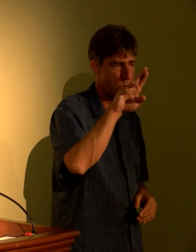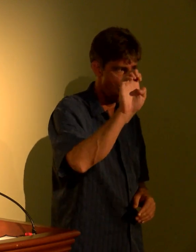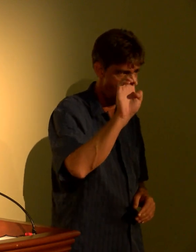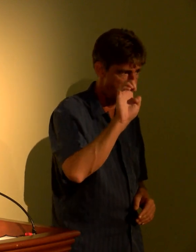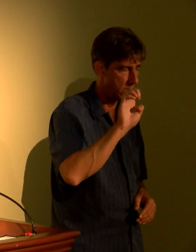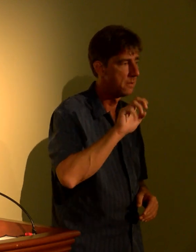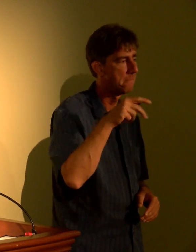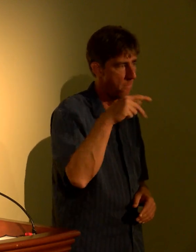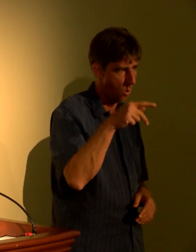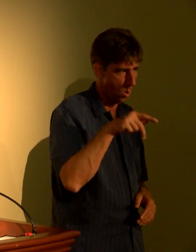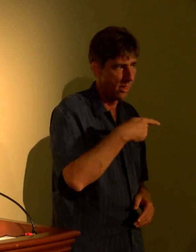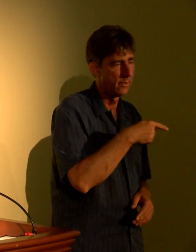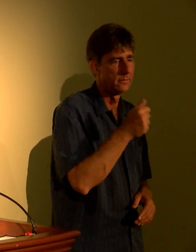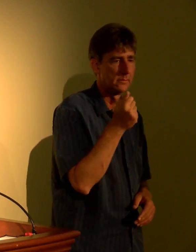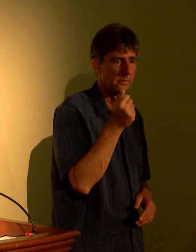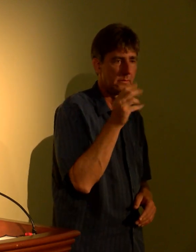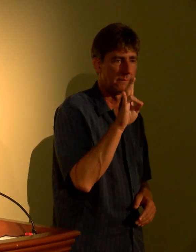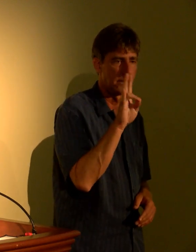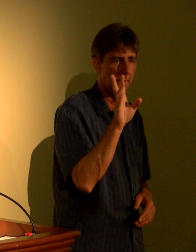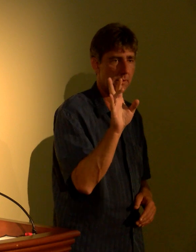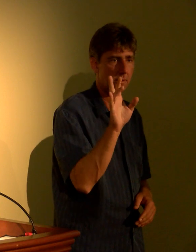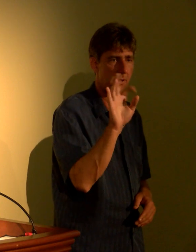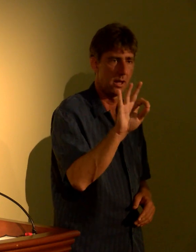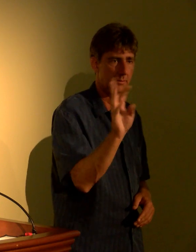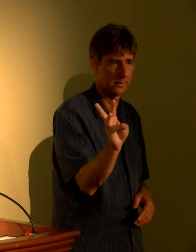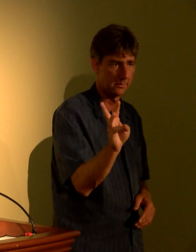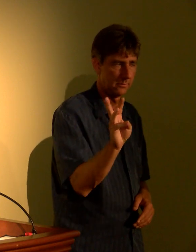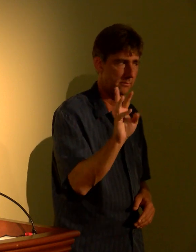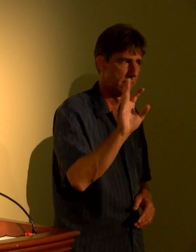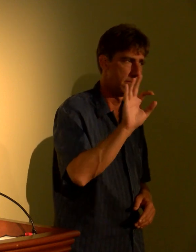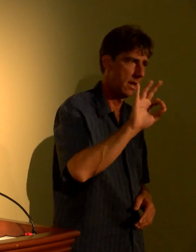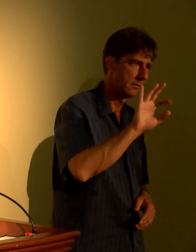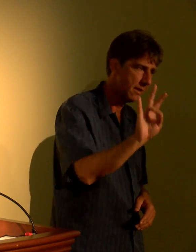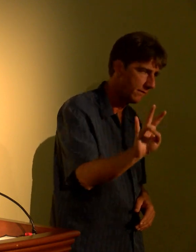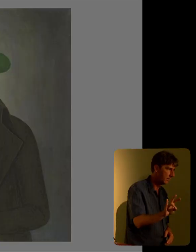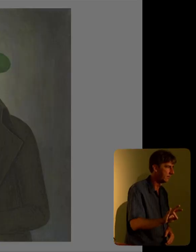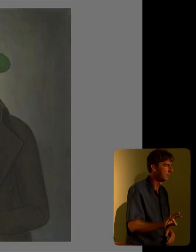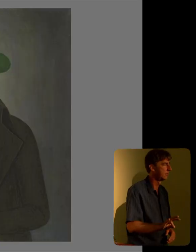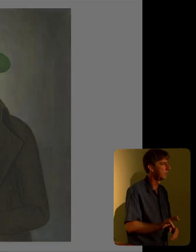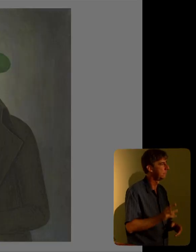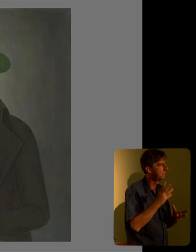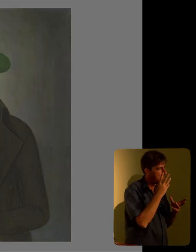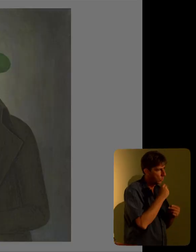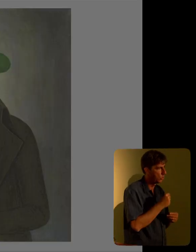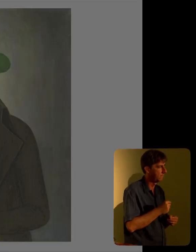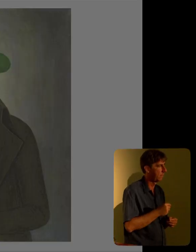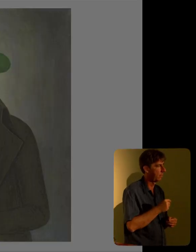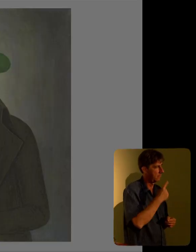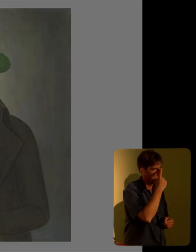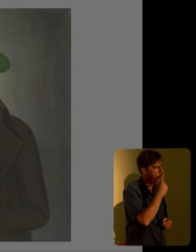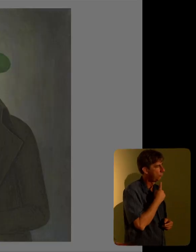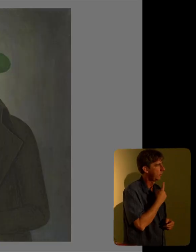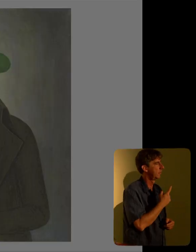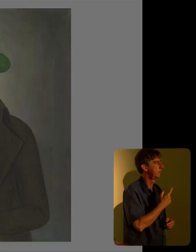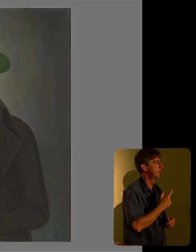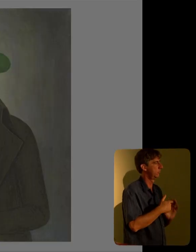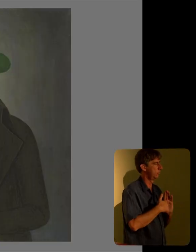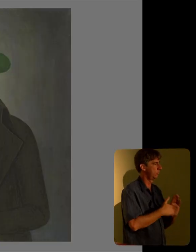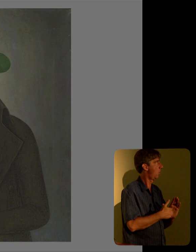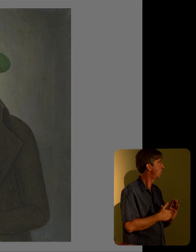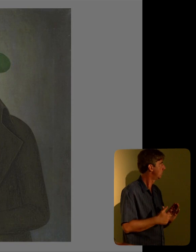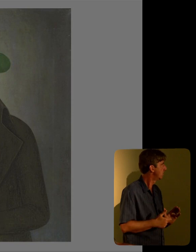time, 1796, 1797. Again, another beautiful portrait that seems to show this